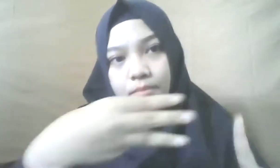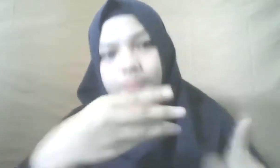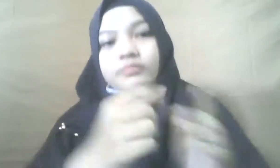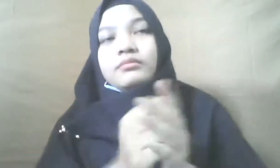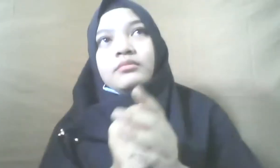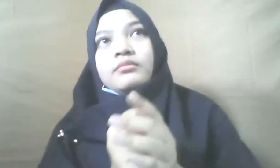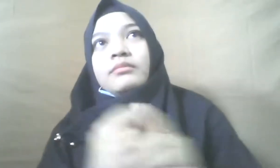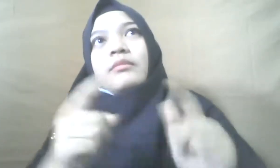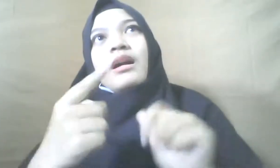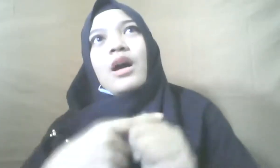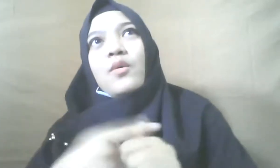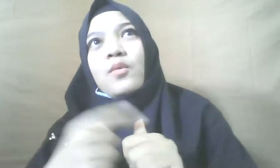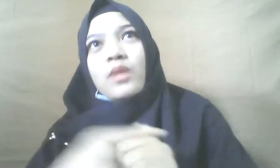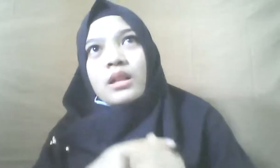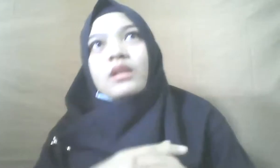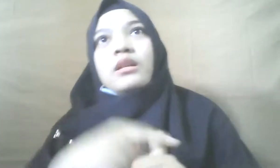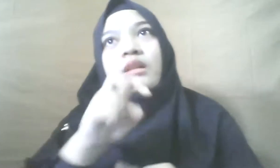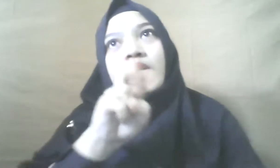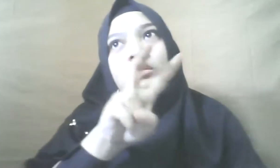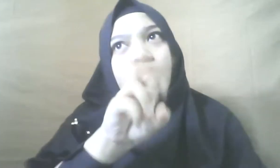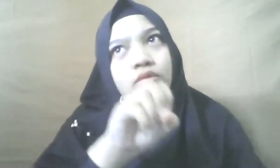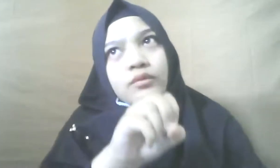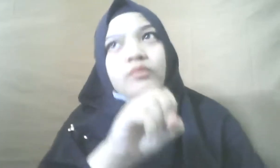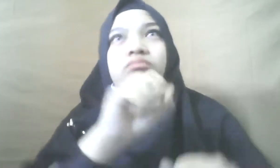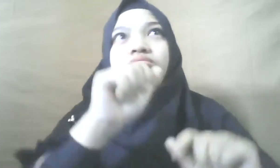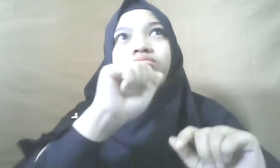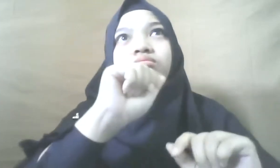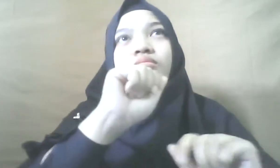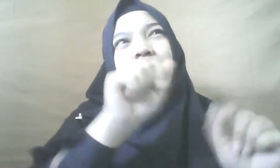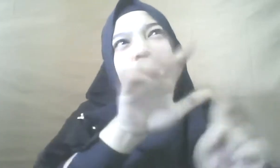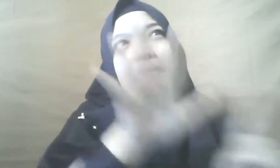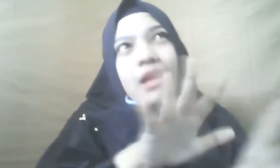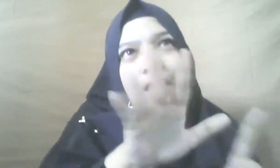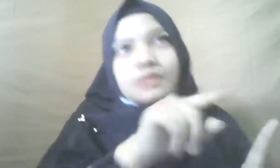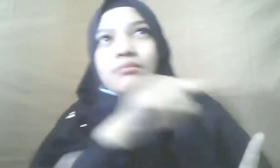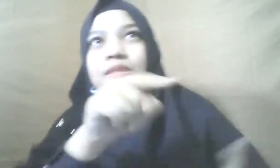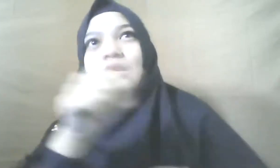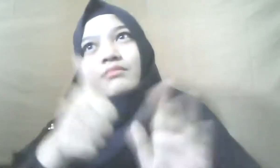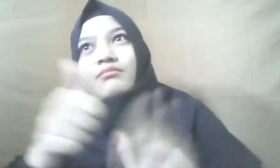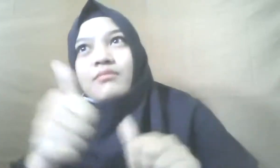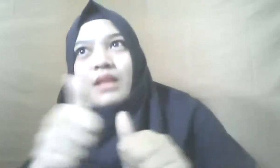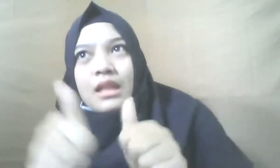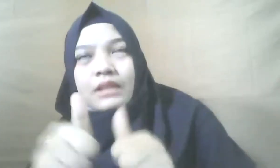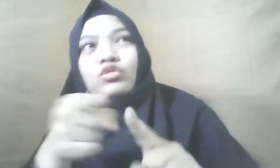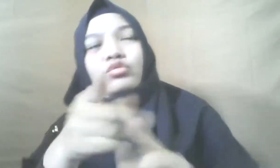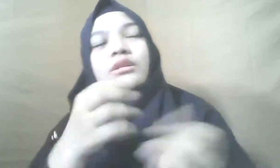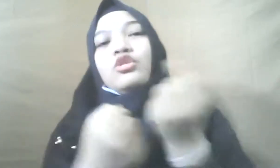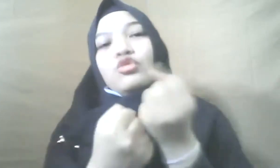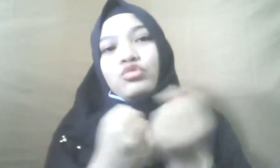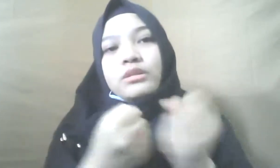2015, and from 2018, we've been supported by Knowledge Sector Indonesia.